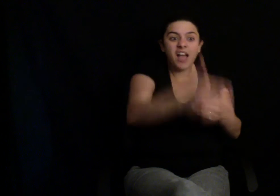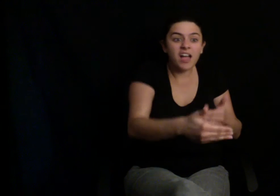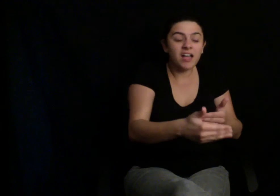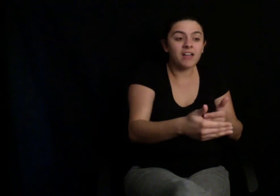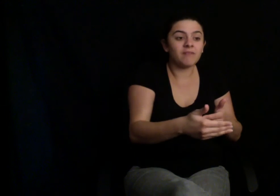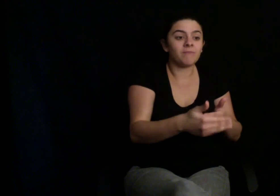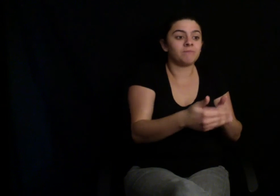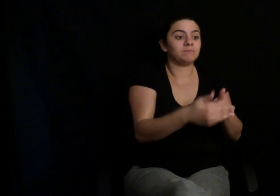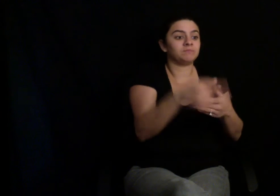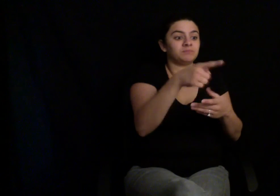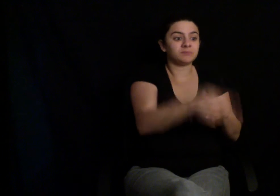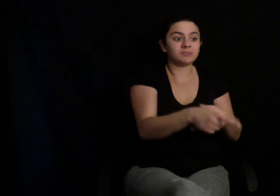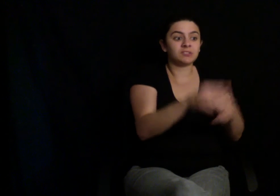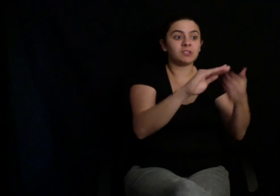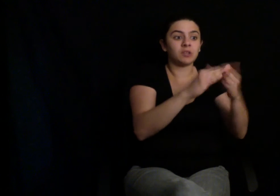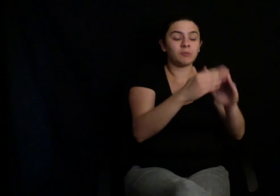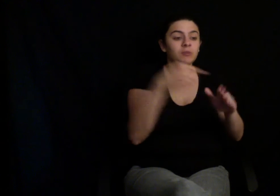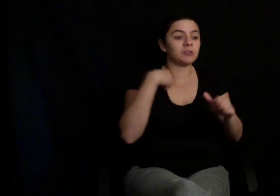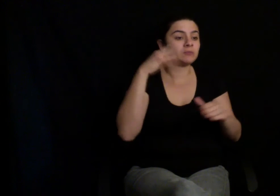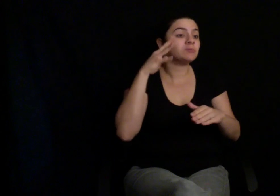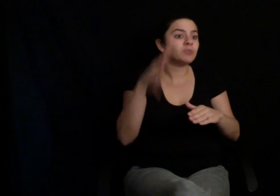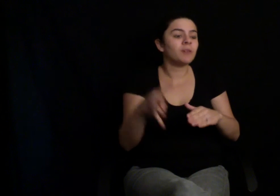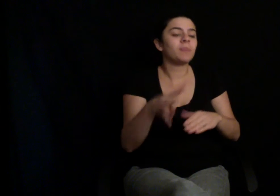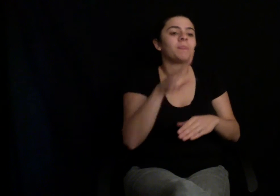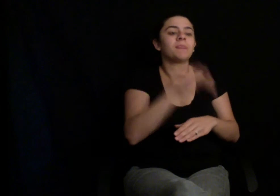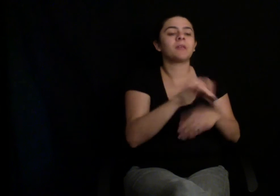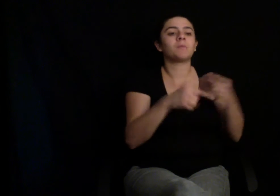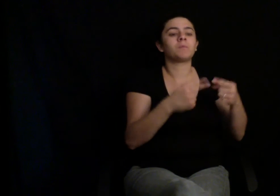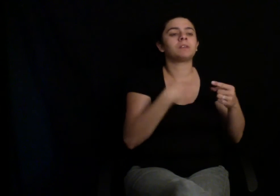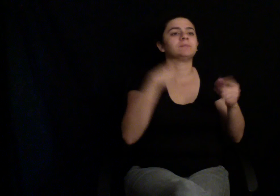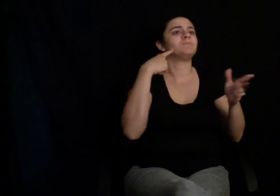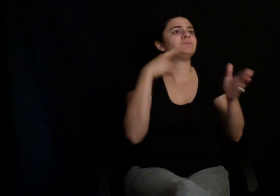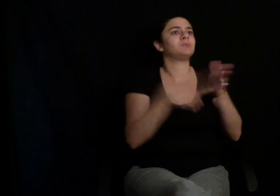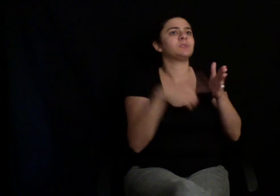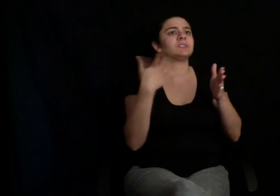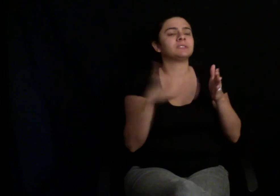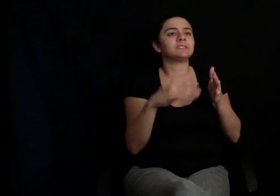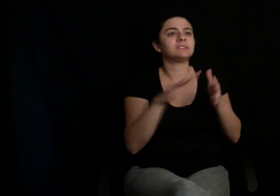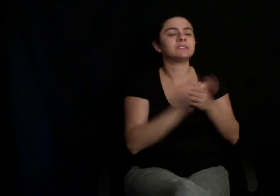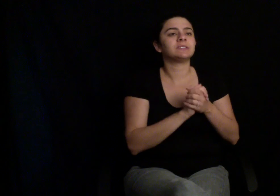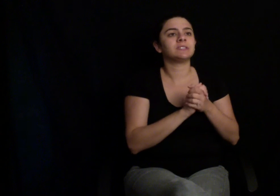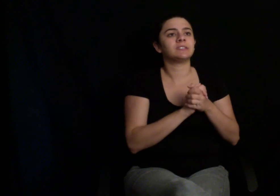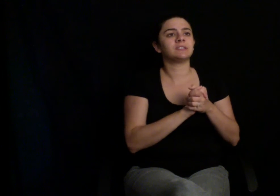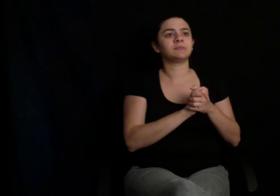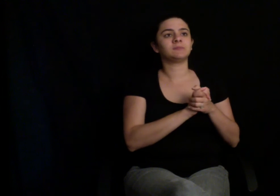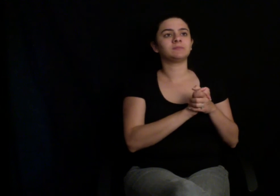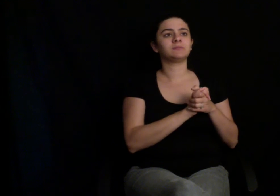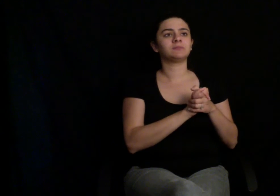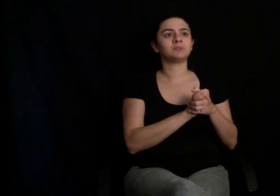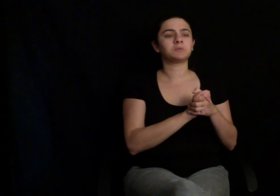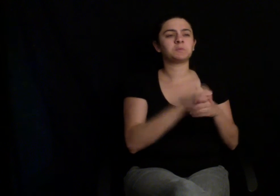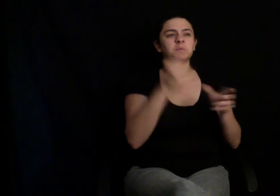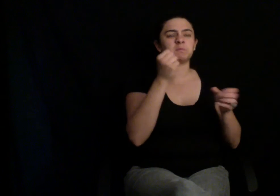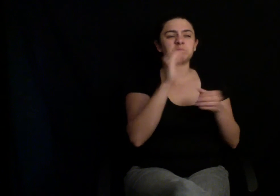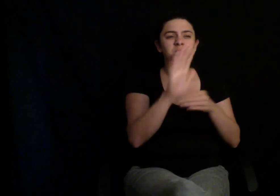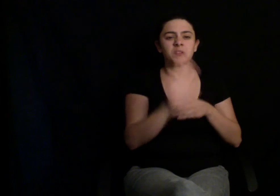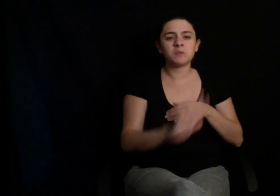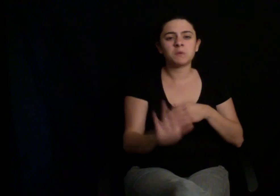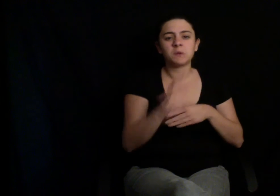I abstained for a month and I went back to porn. I didn't see it as a problem in my life until maybe 2 years after I founded it. And really, it took a